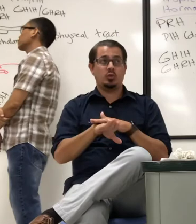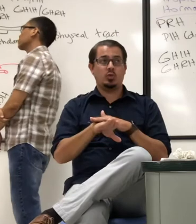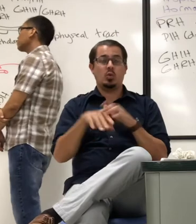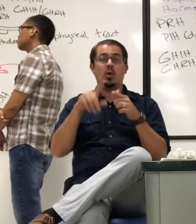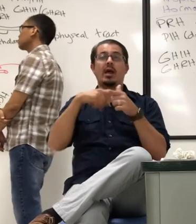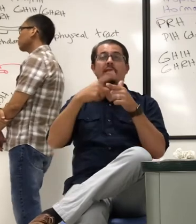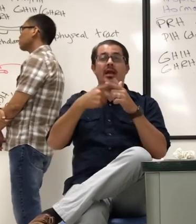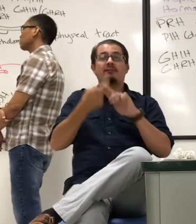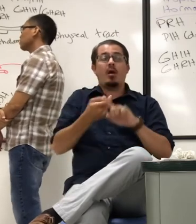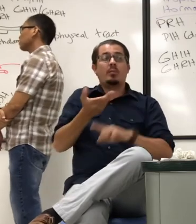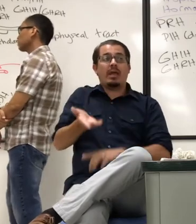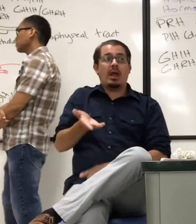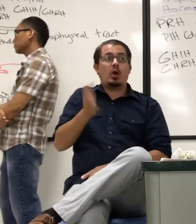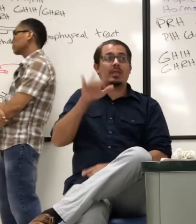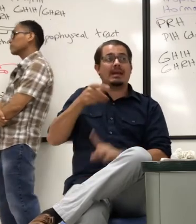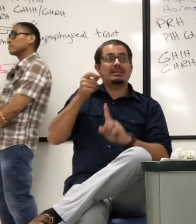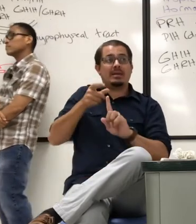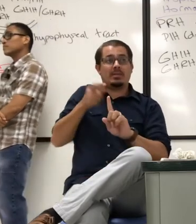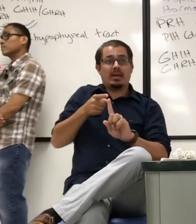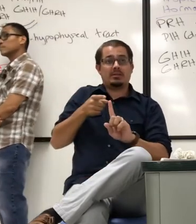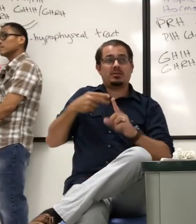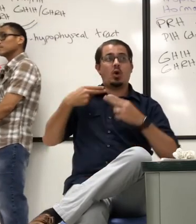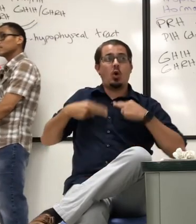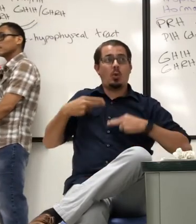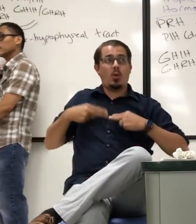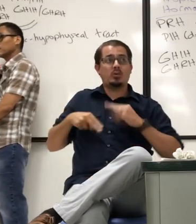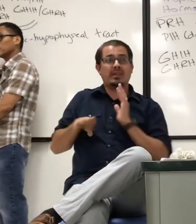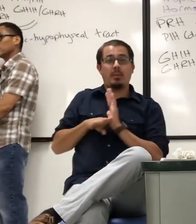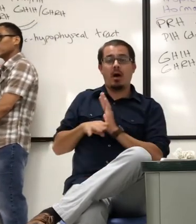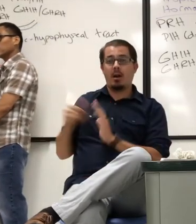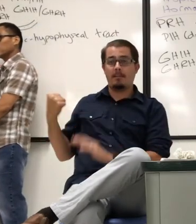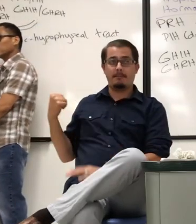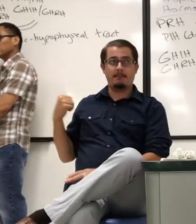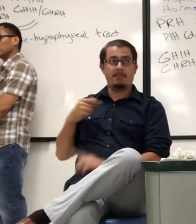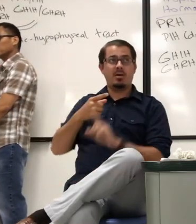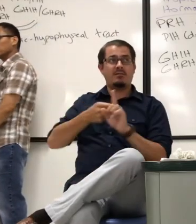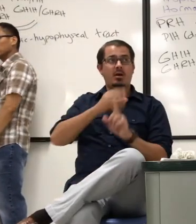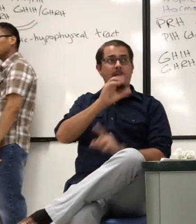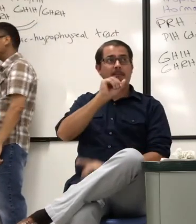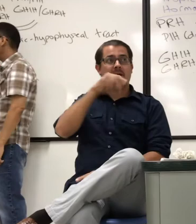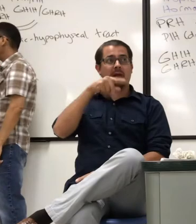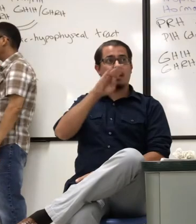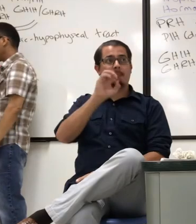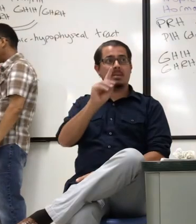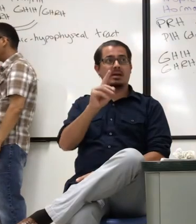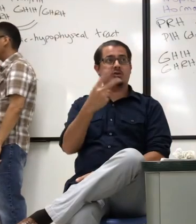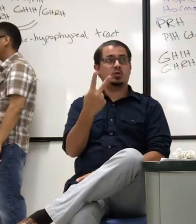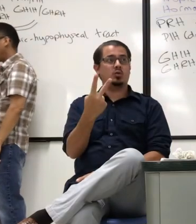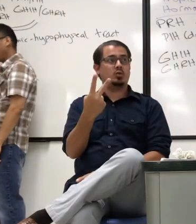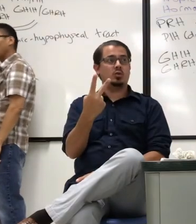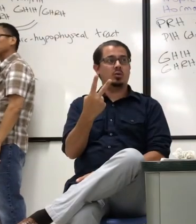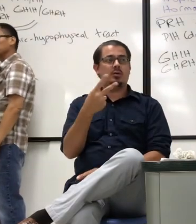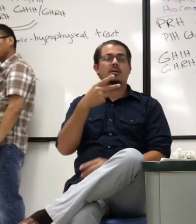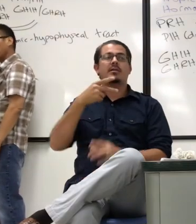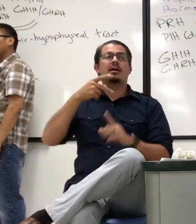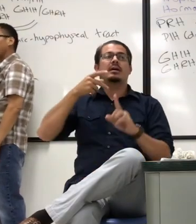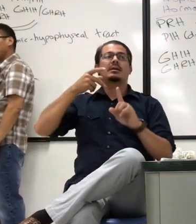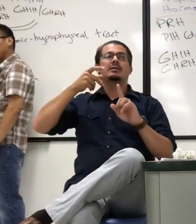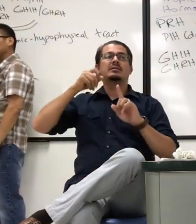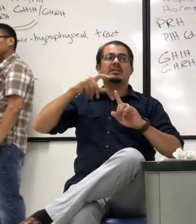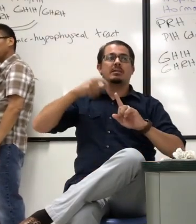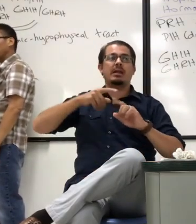those stimulate those hormones down at the bottom in CAPBED2. They stimulate the release of the hormones